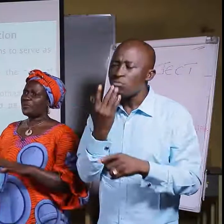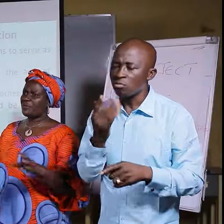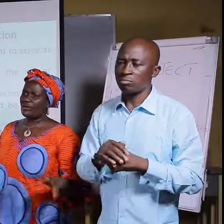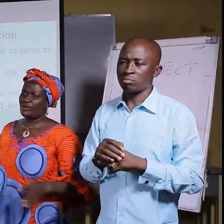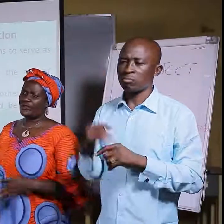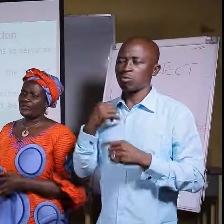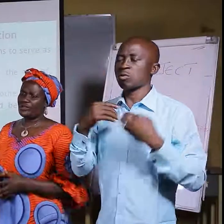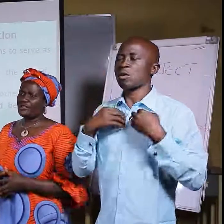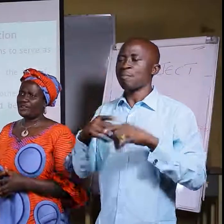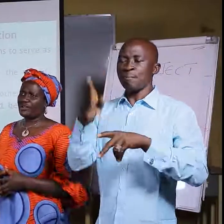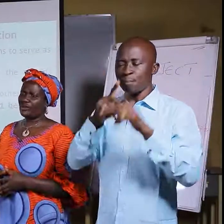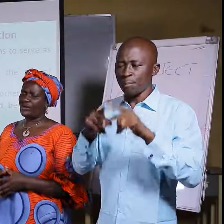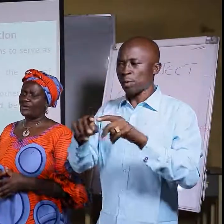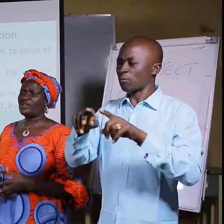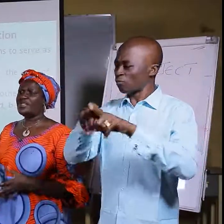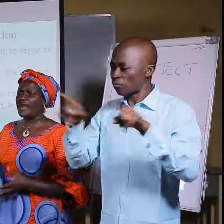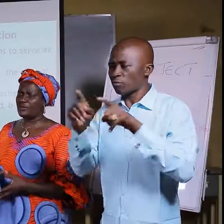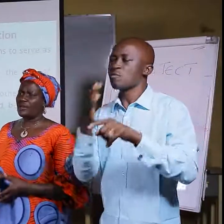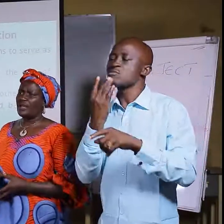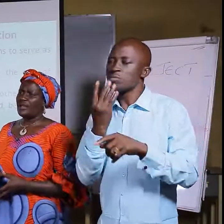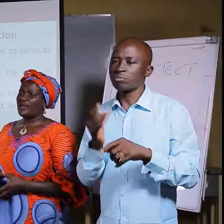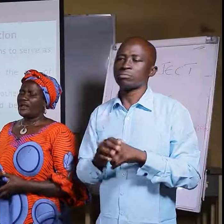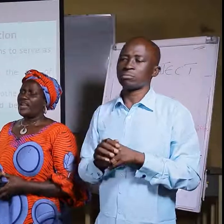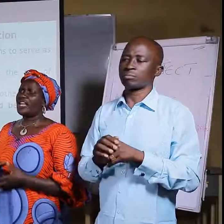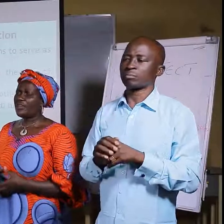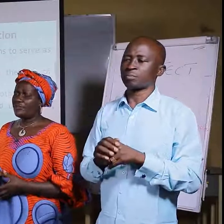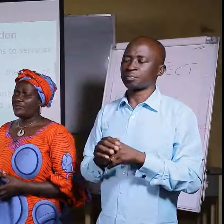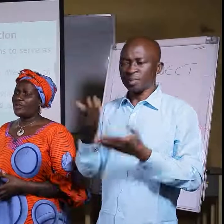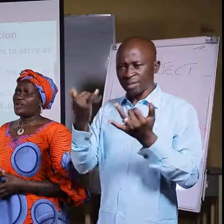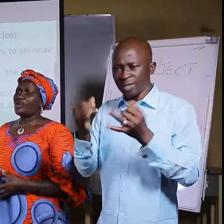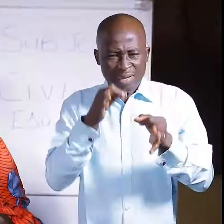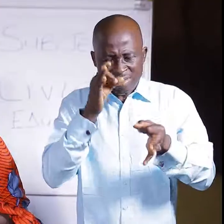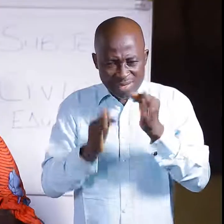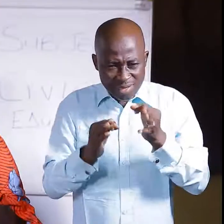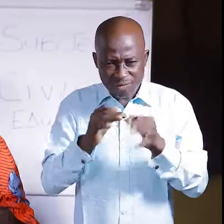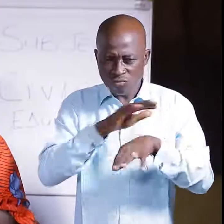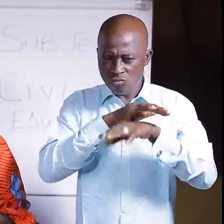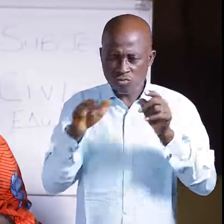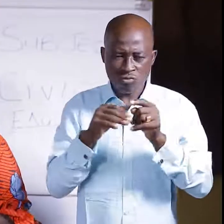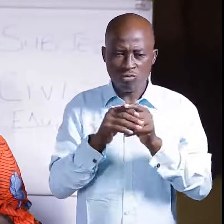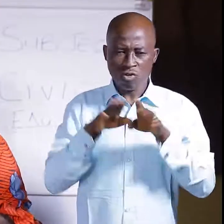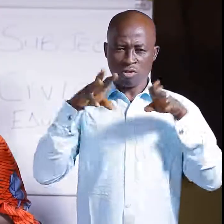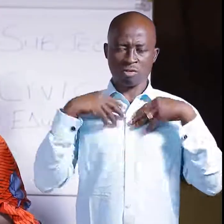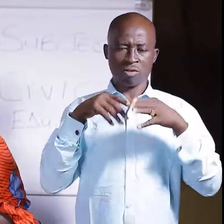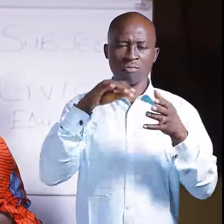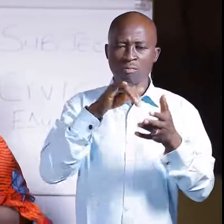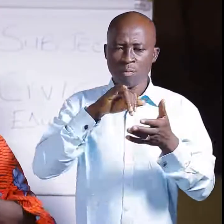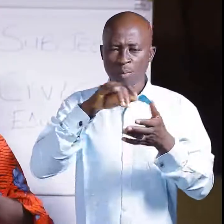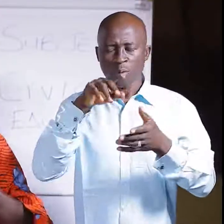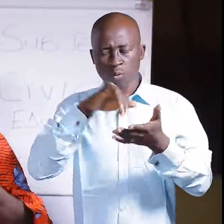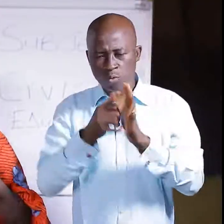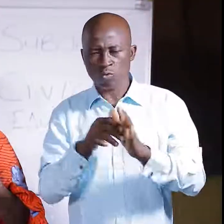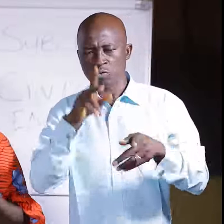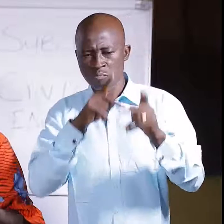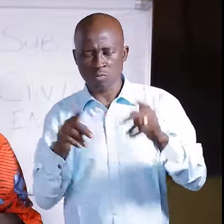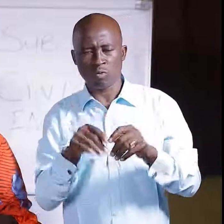have people of different color. Now, if you do not tolerate those people, you do